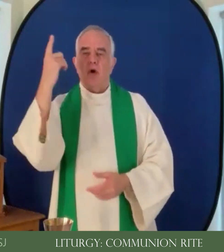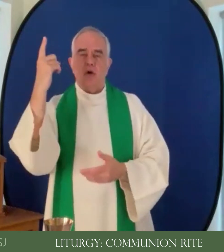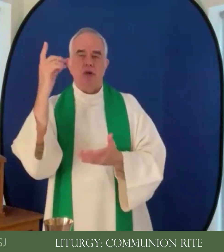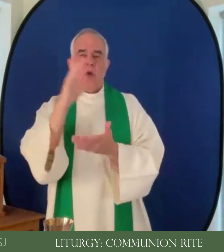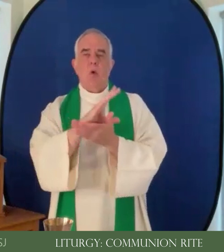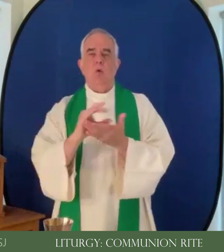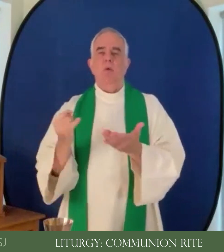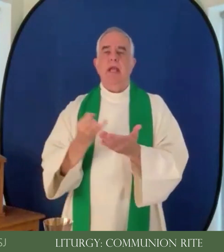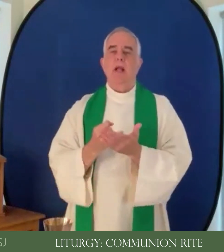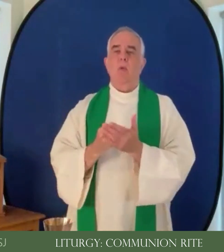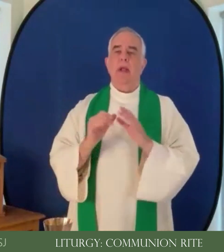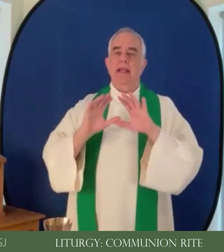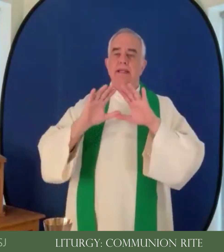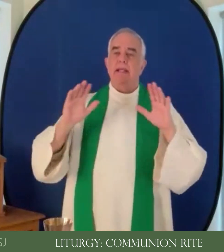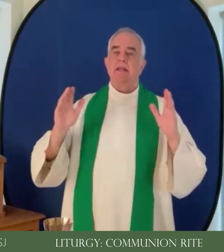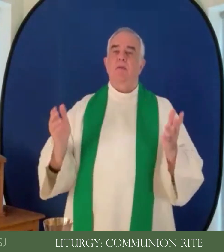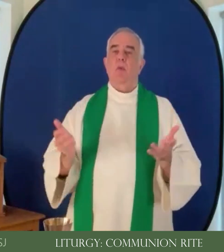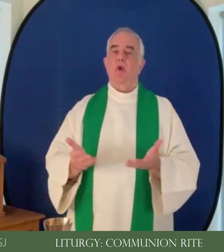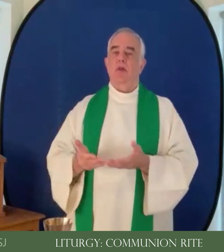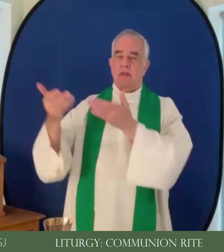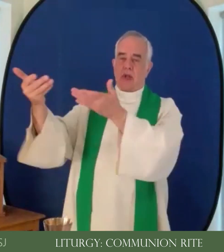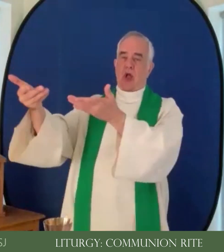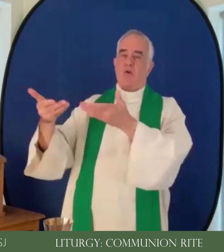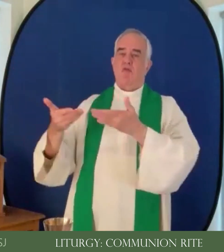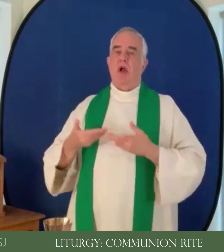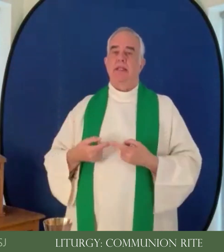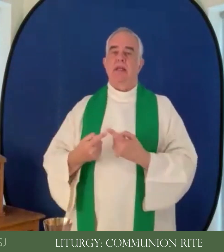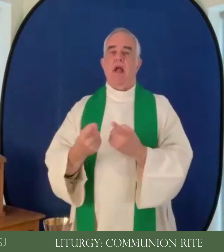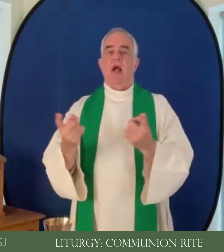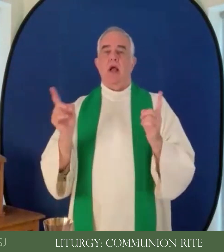God, who will take away sin from the world, grant us.